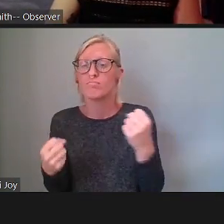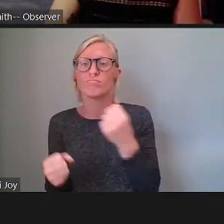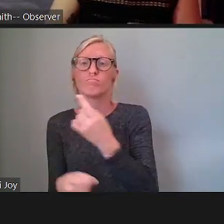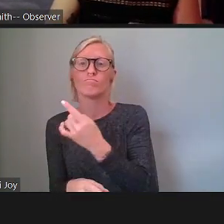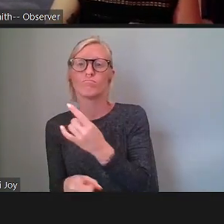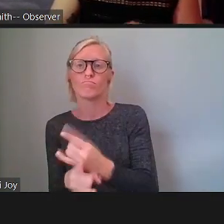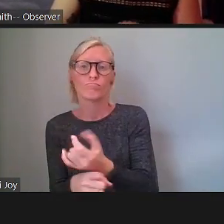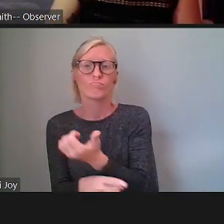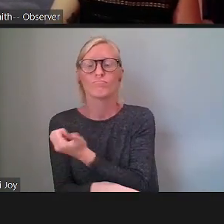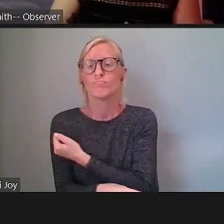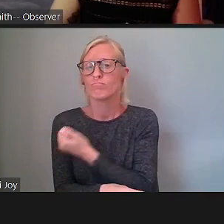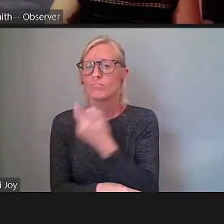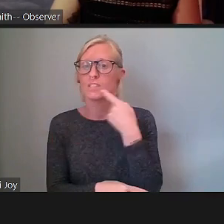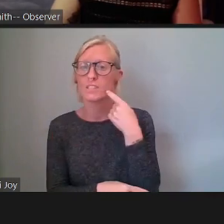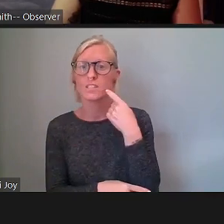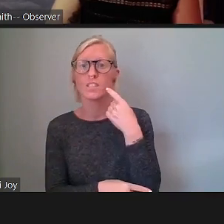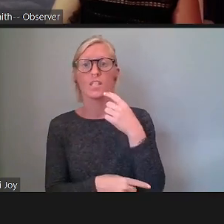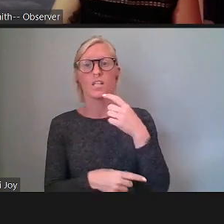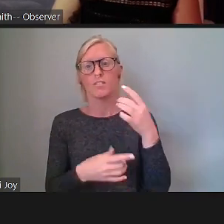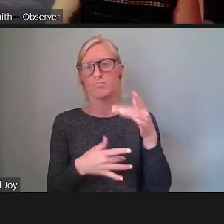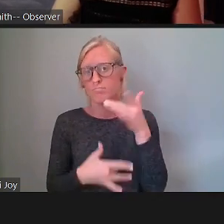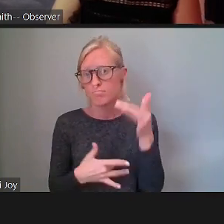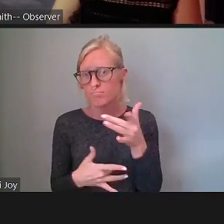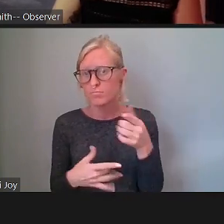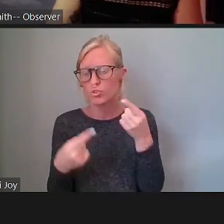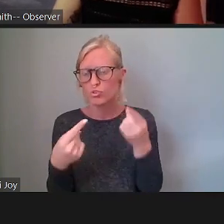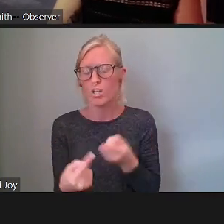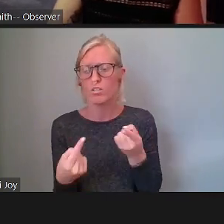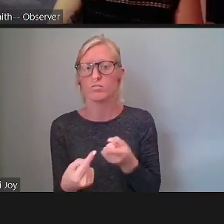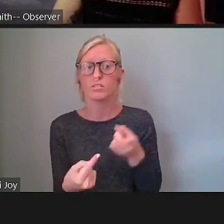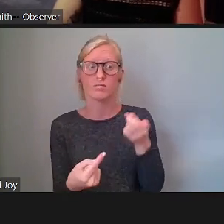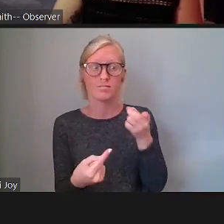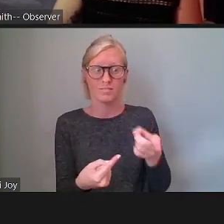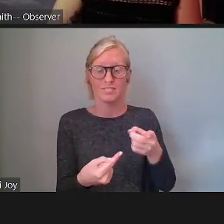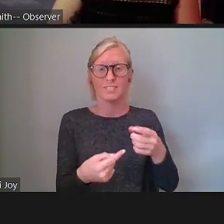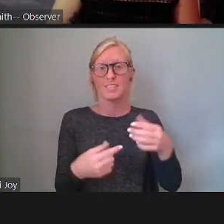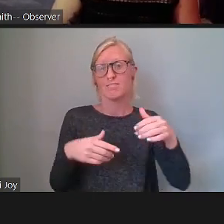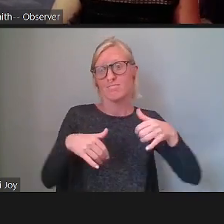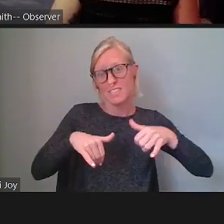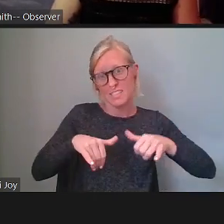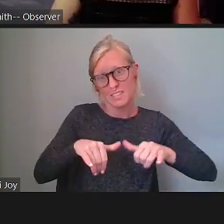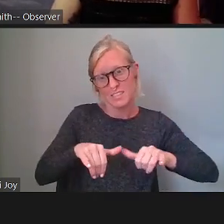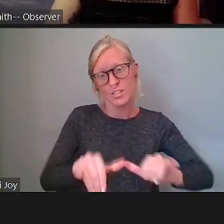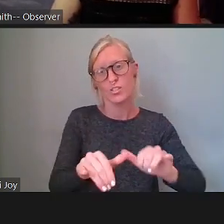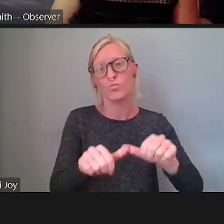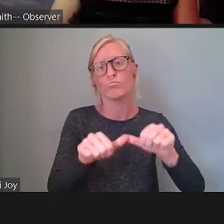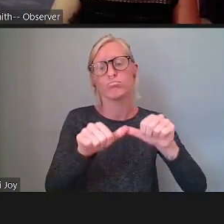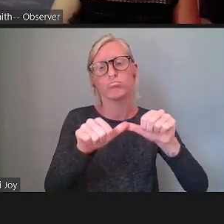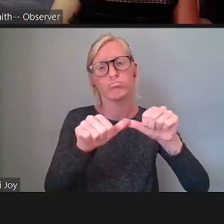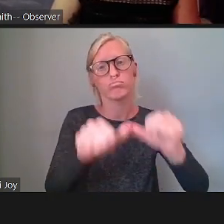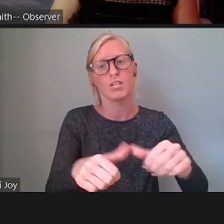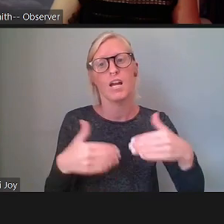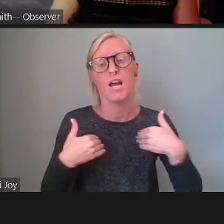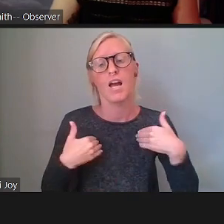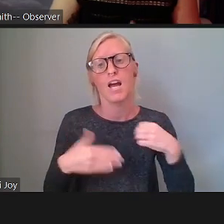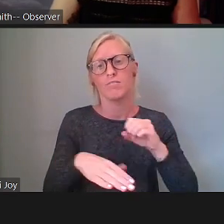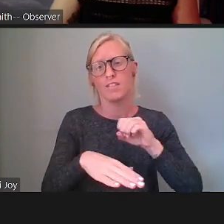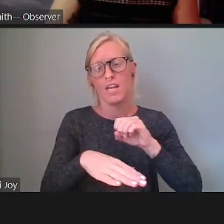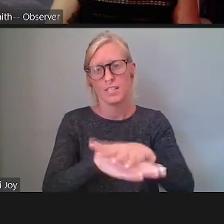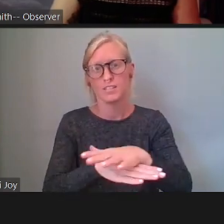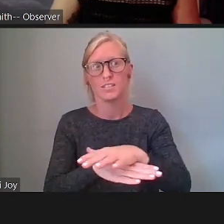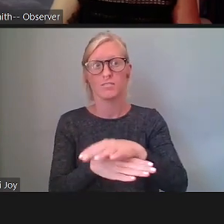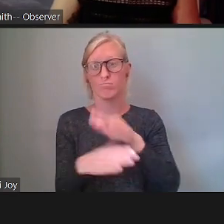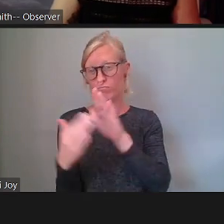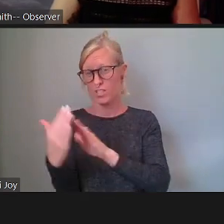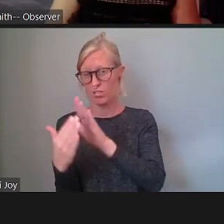conditions still have access to the treatment that they need, whether that's in-person a medical treatment